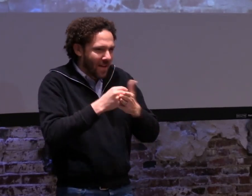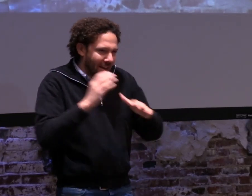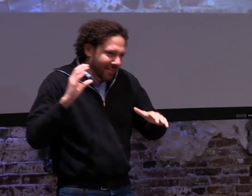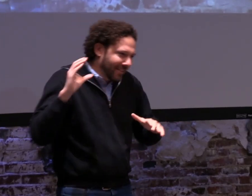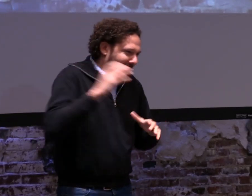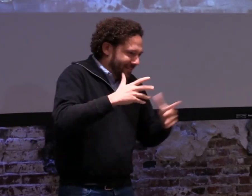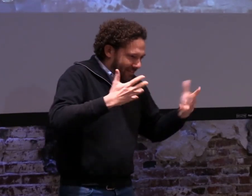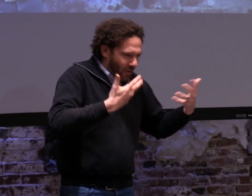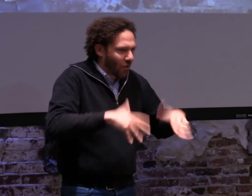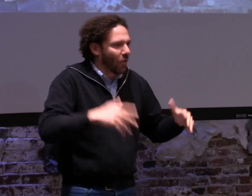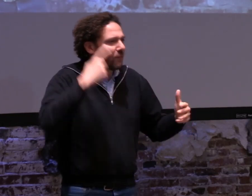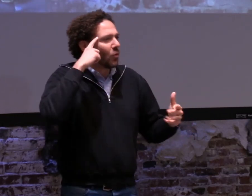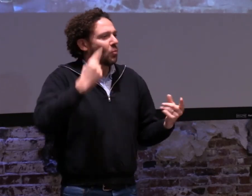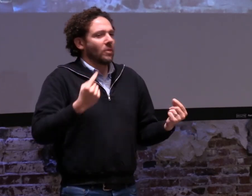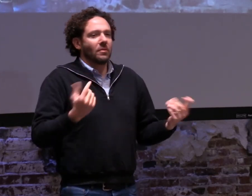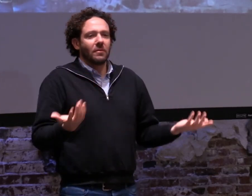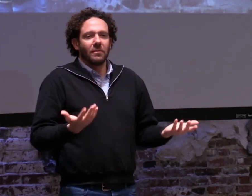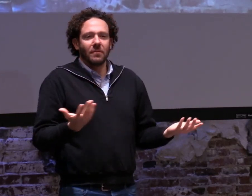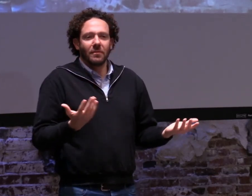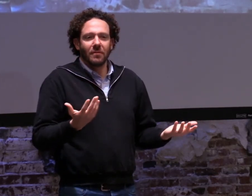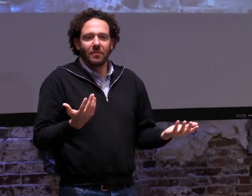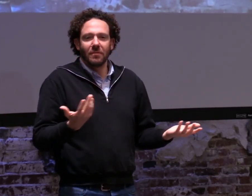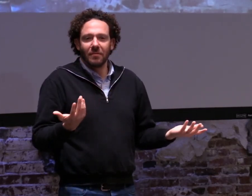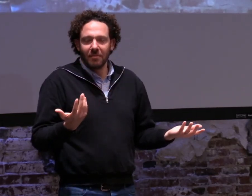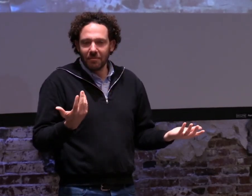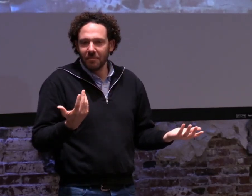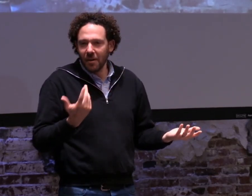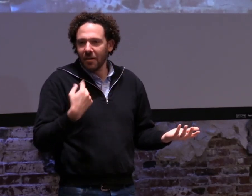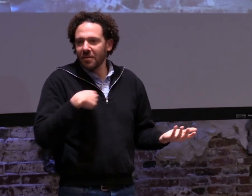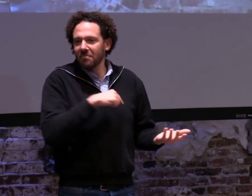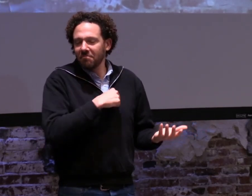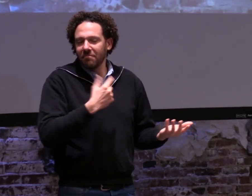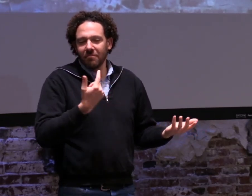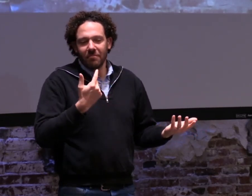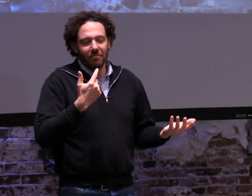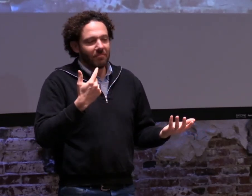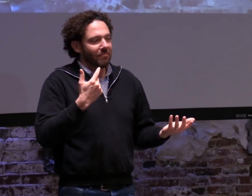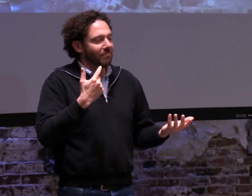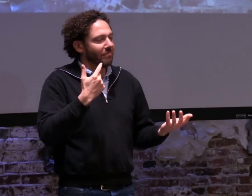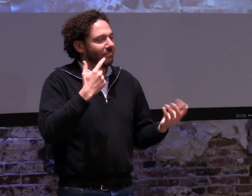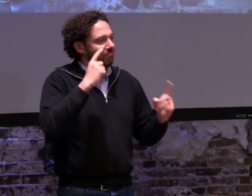schedule and the money that's been invested for this. For what purpose, you may be asking yourselves.